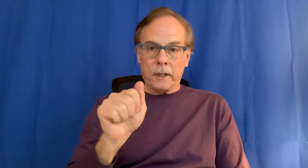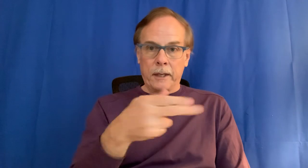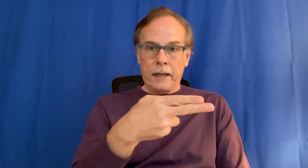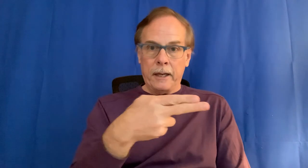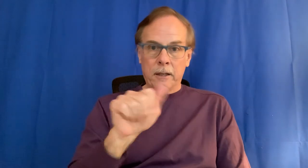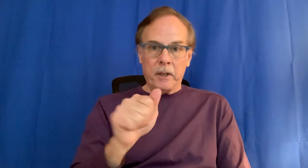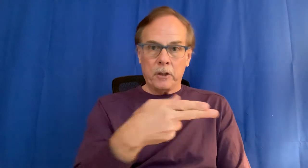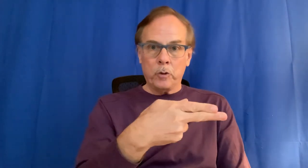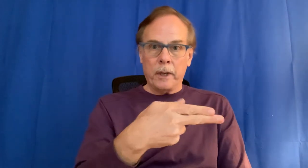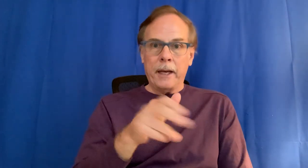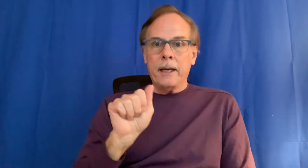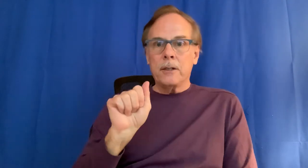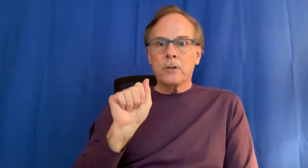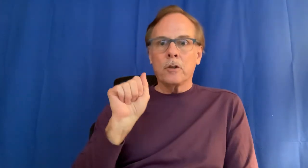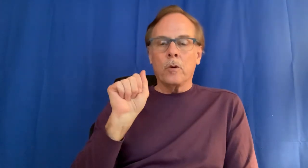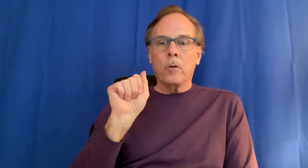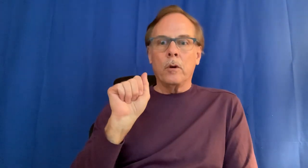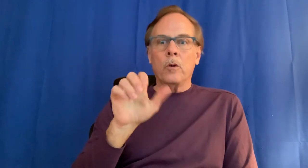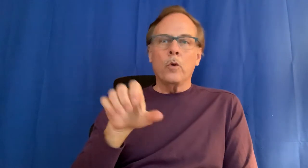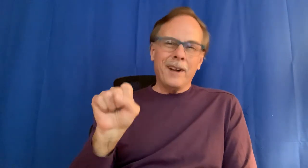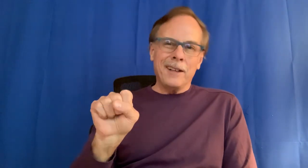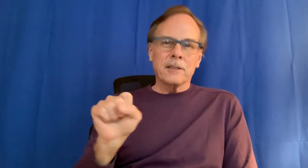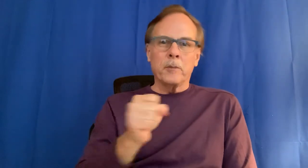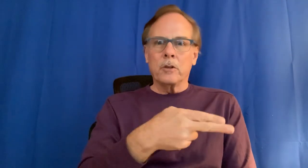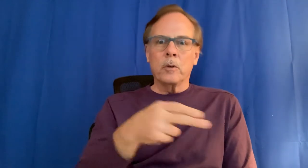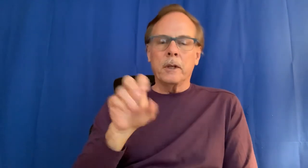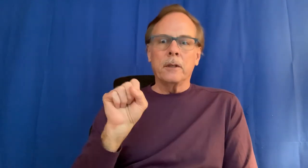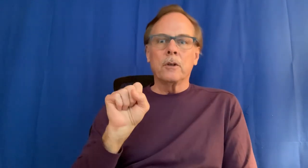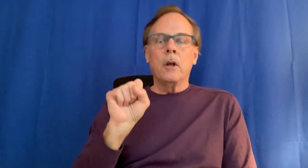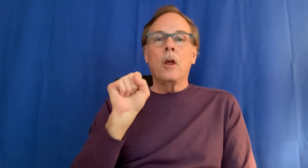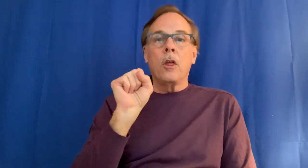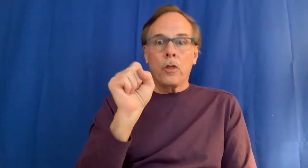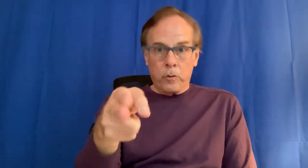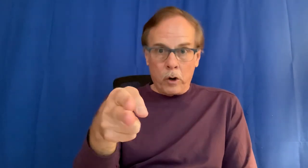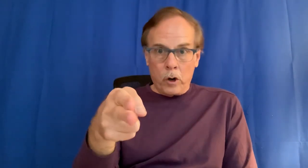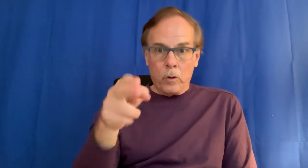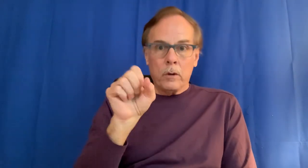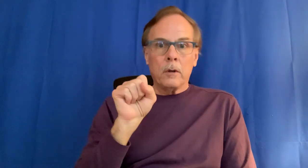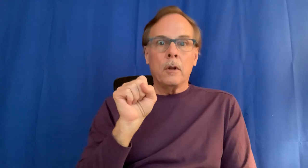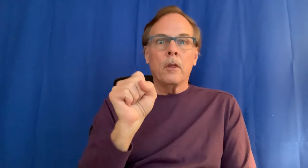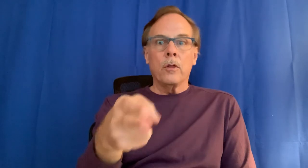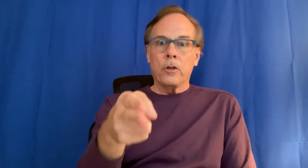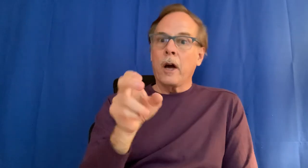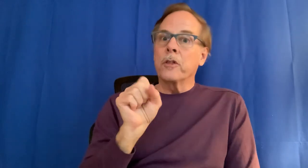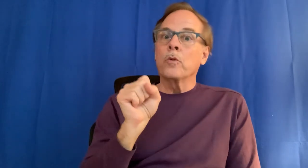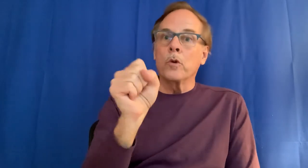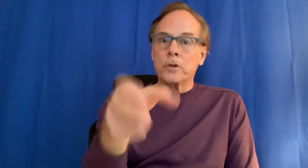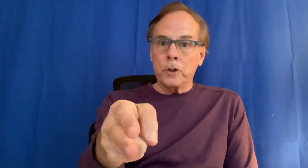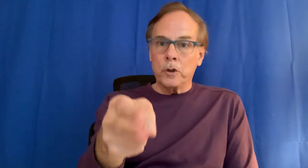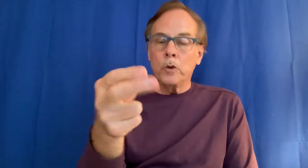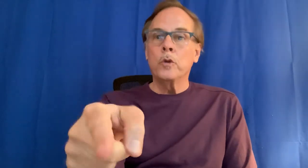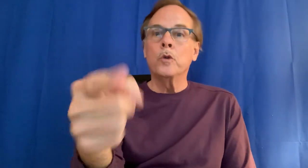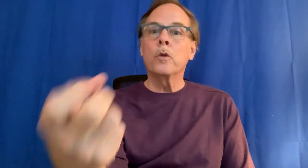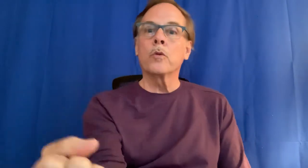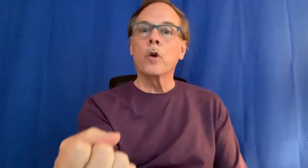an A coming into an H, so, or an S coming into an H. Throw, I throw to you, you throw